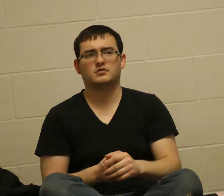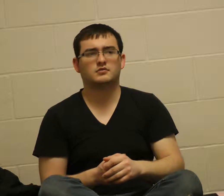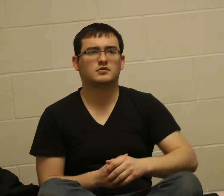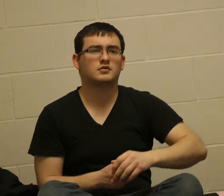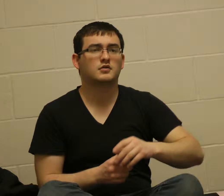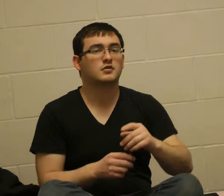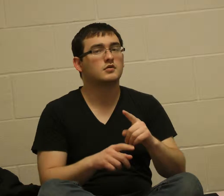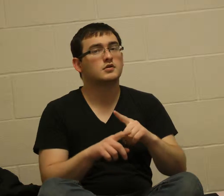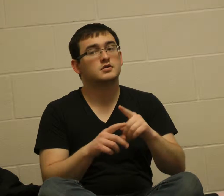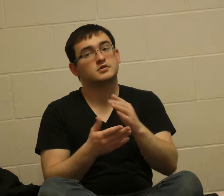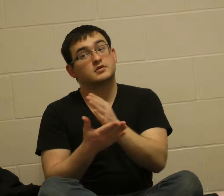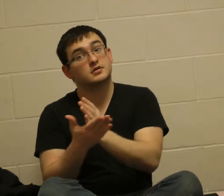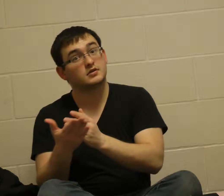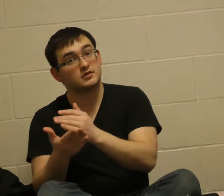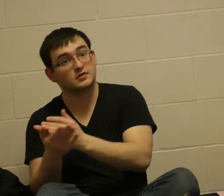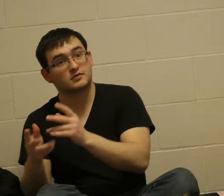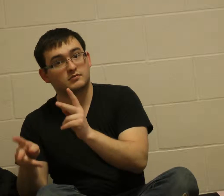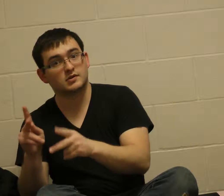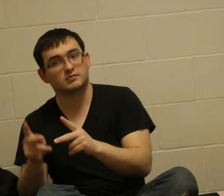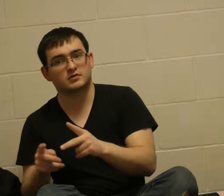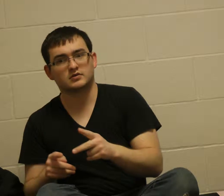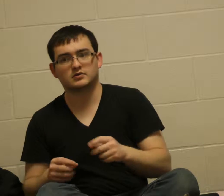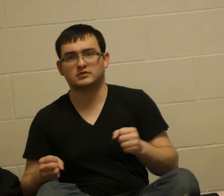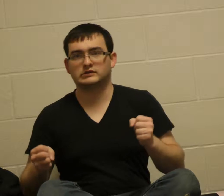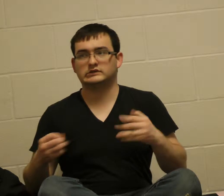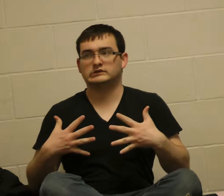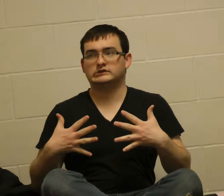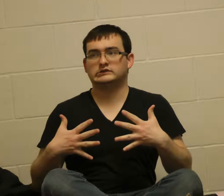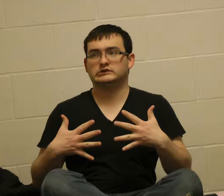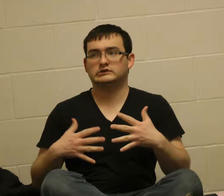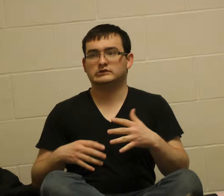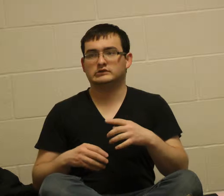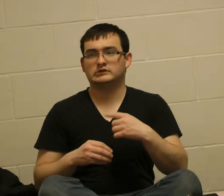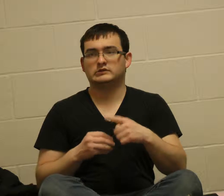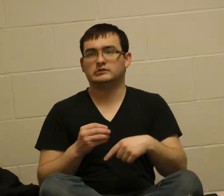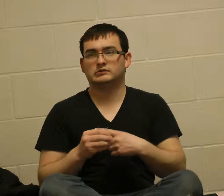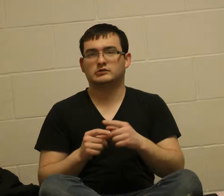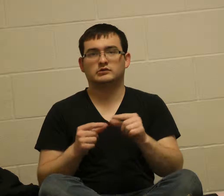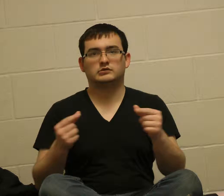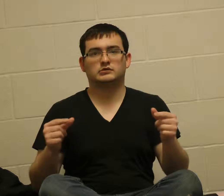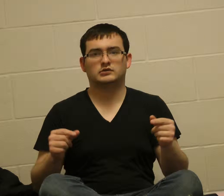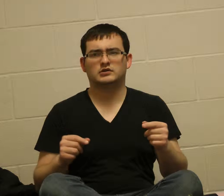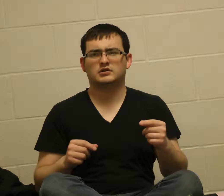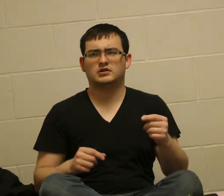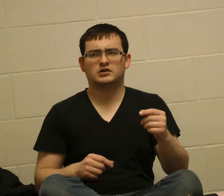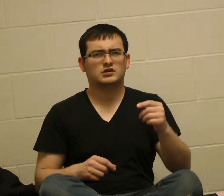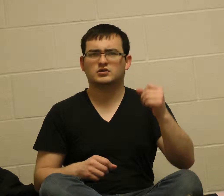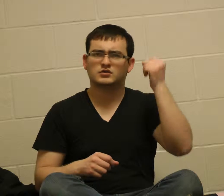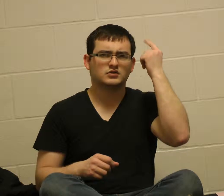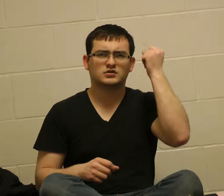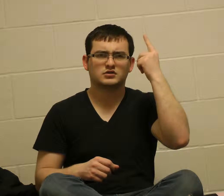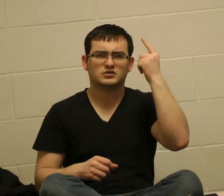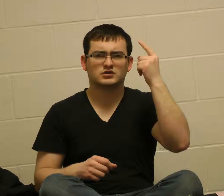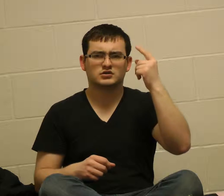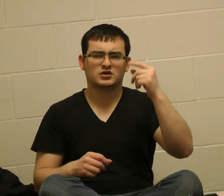just flat out become intimidated by learning grammar. They get so frustrated by all the rules and definitions that they just simply